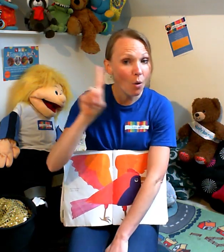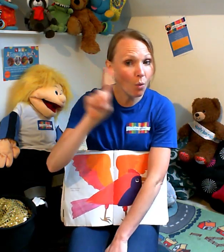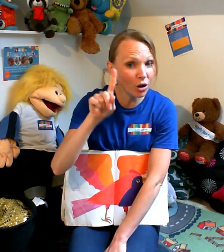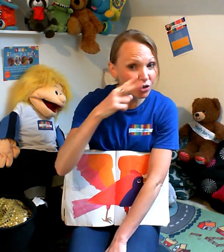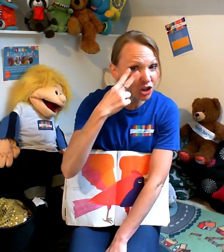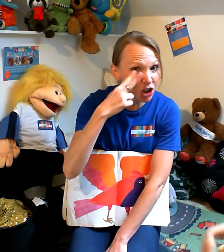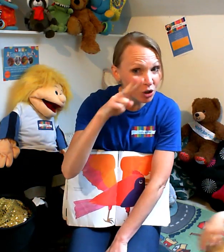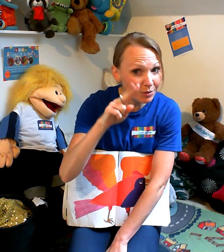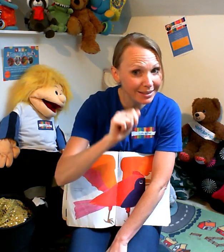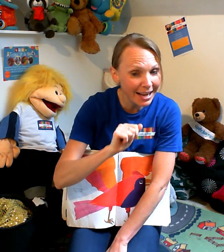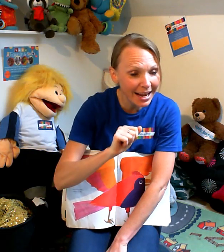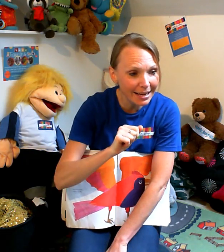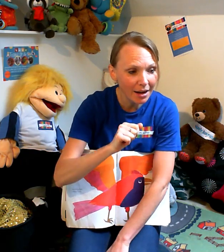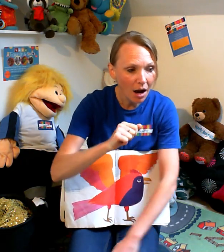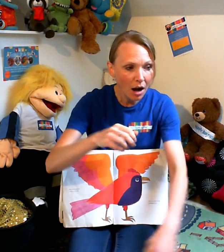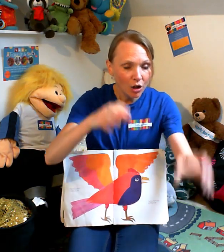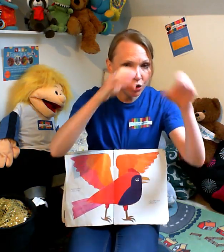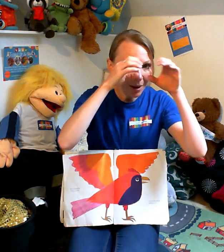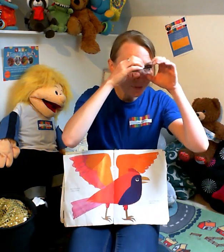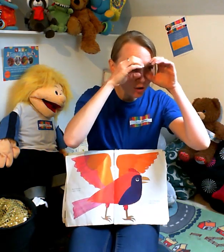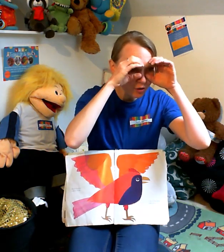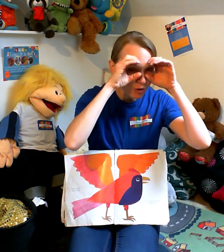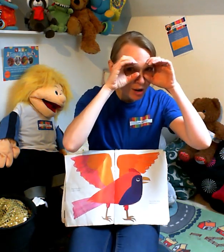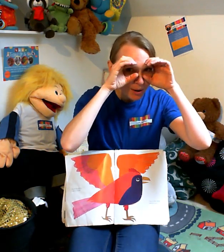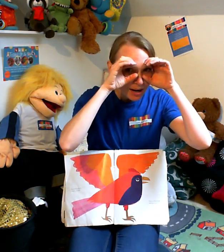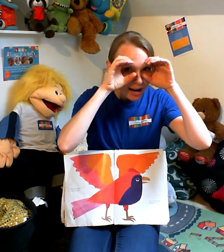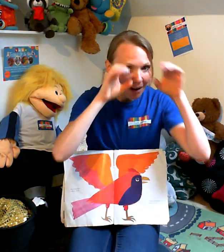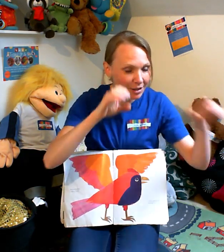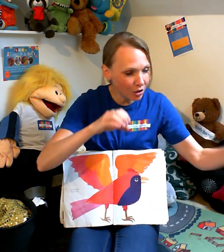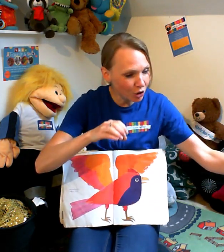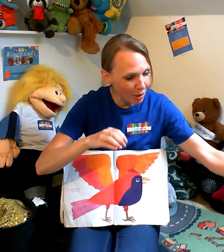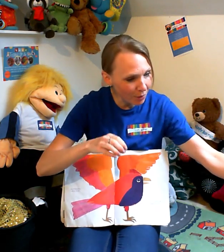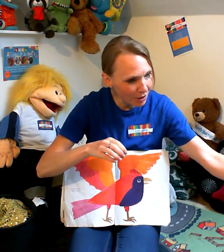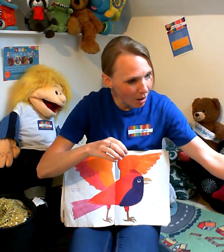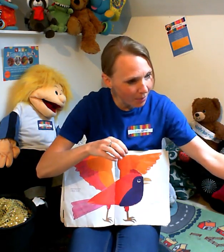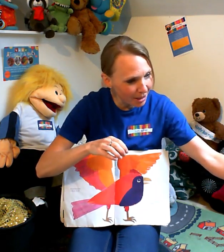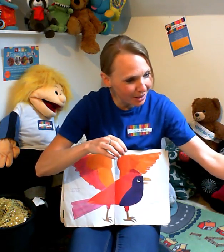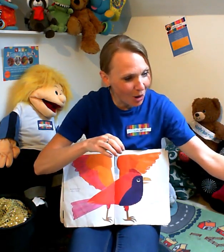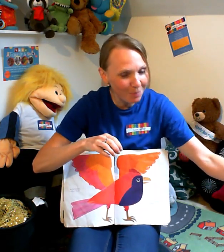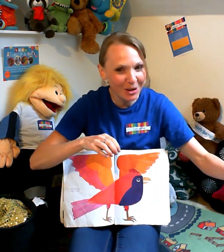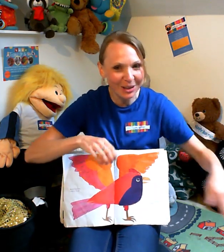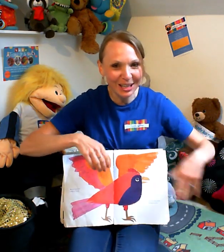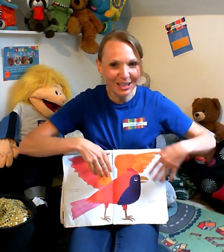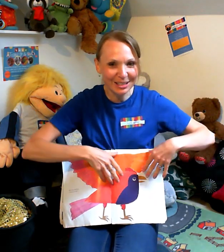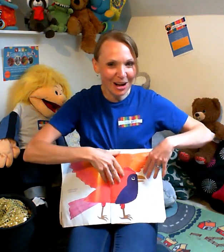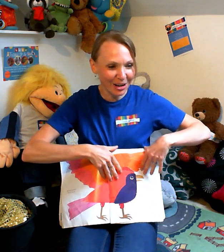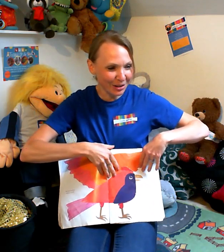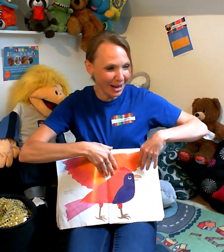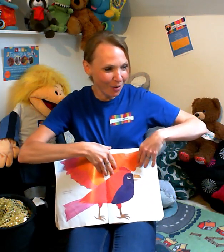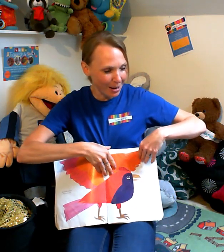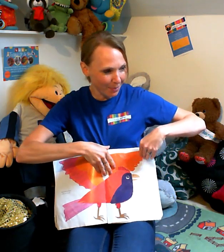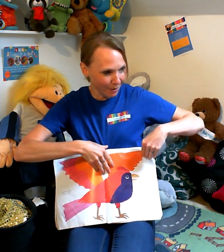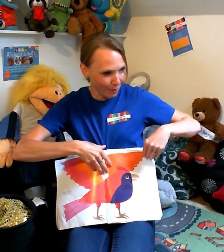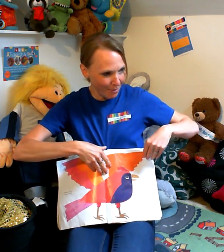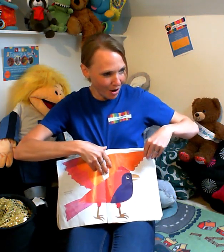what do you see? Should we have a look through? Harris, can you show everyone that our bird's got binoculars on? They're quite big for him, aren't